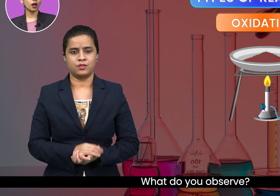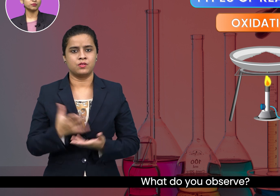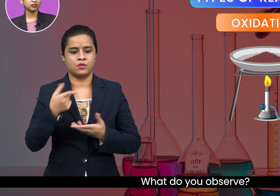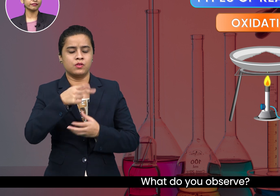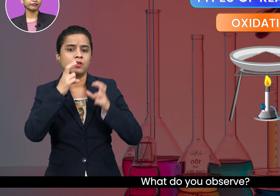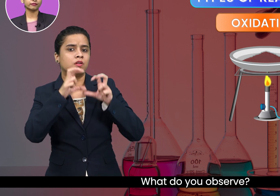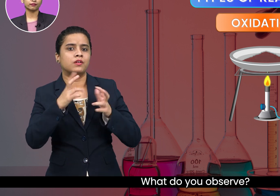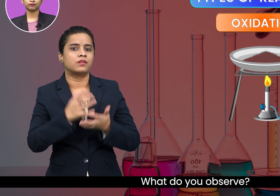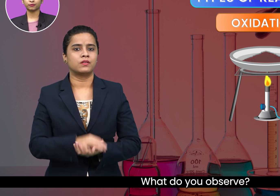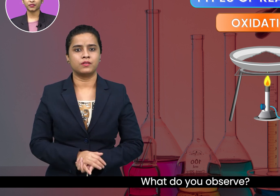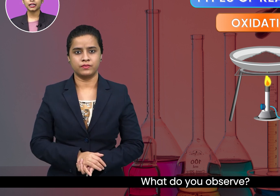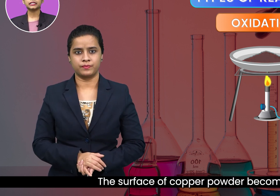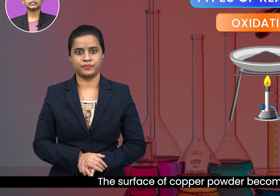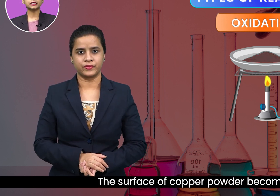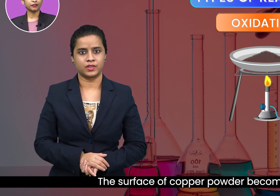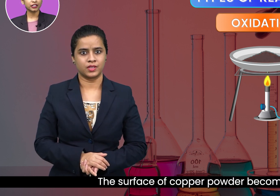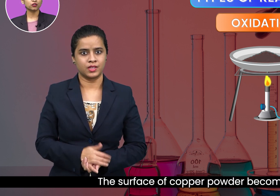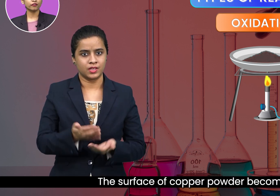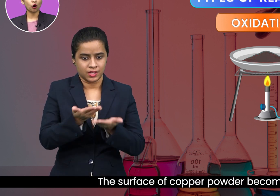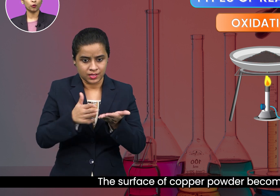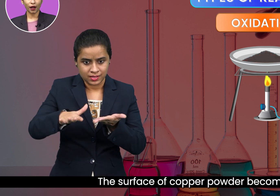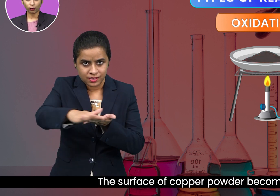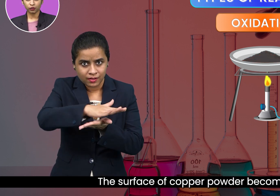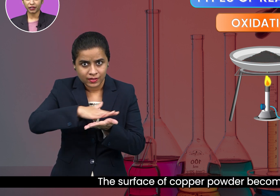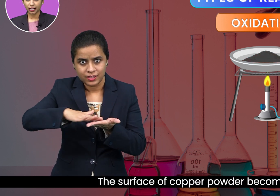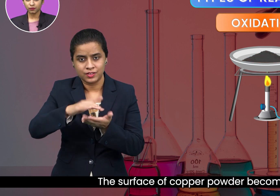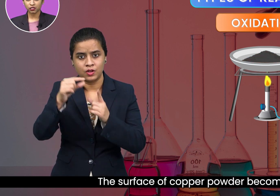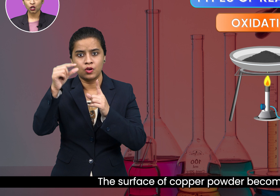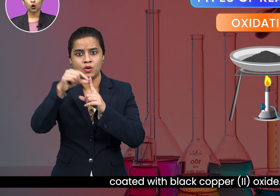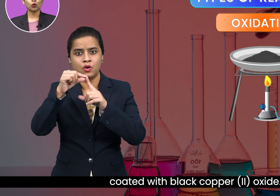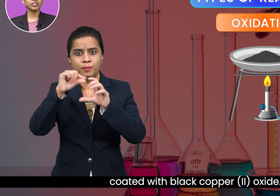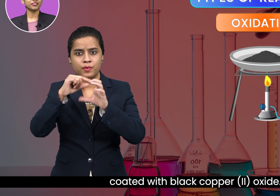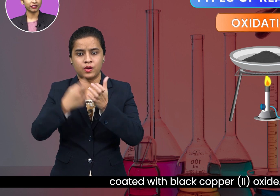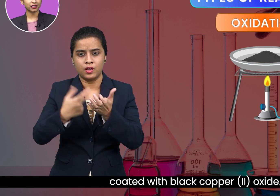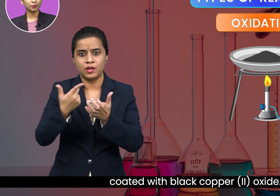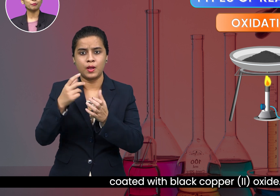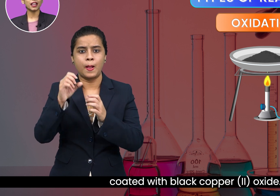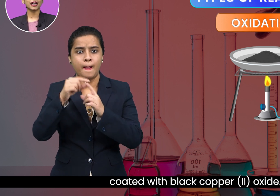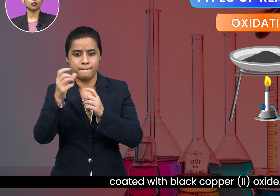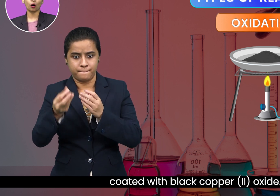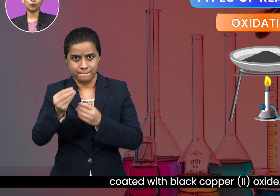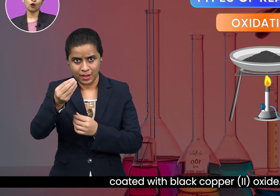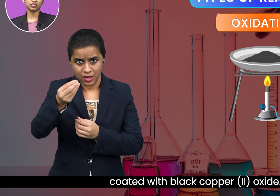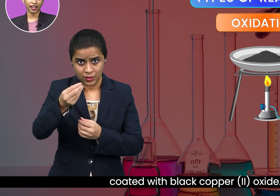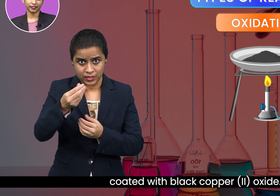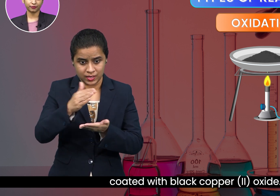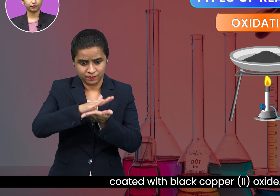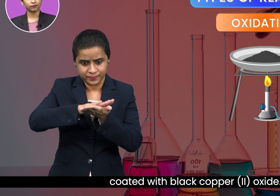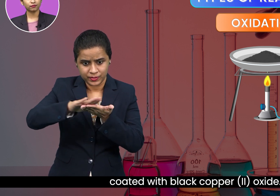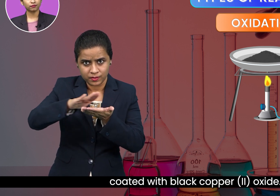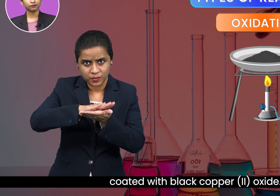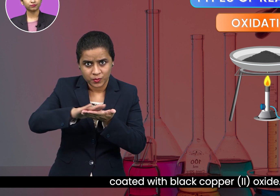What do you observe? The surface of copper powder becomes coated with black copper